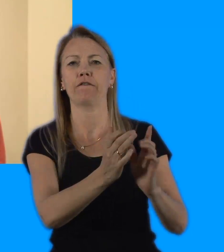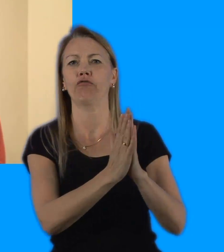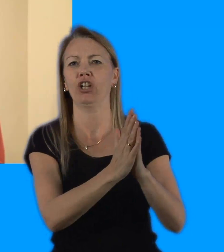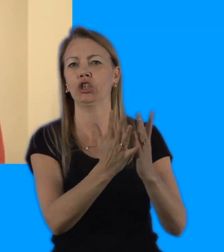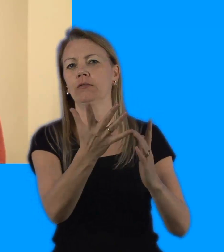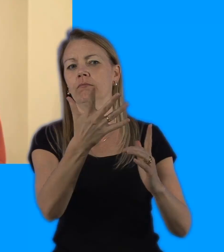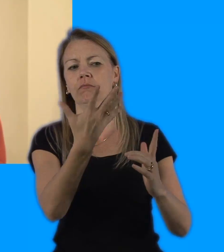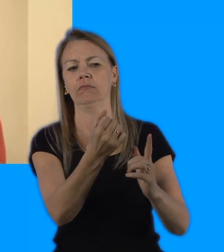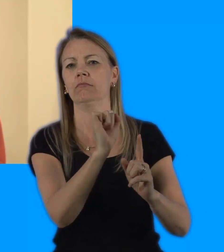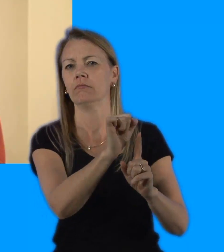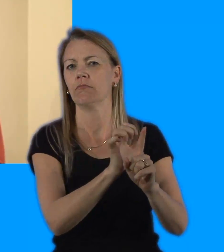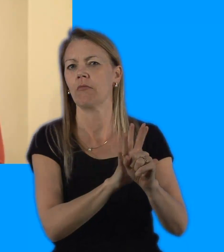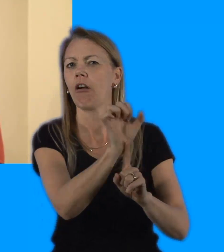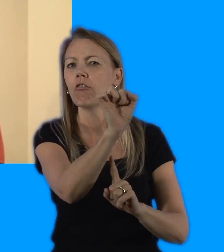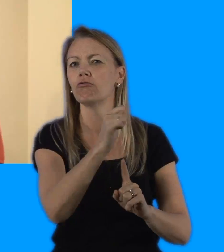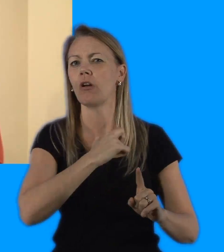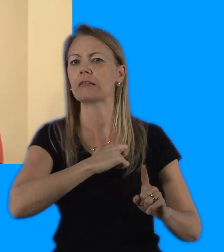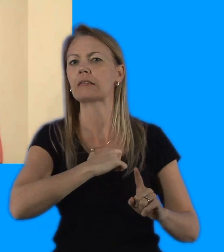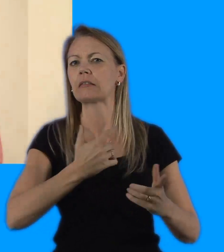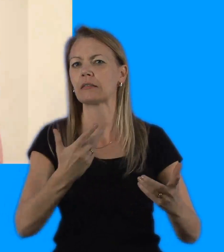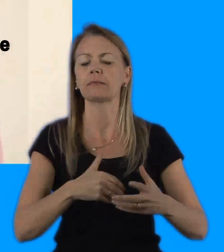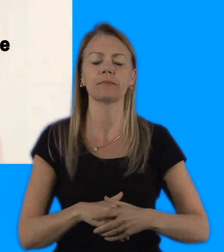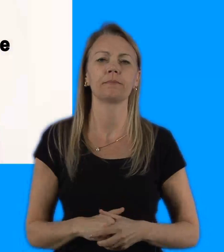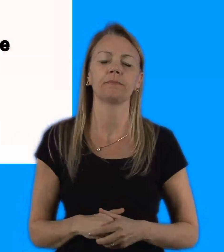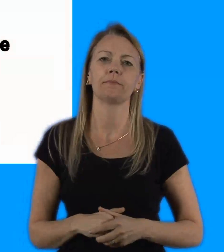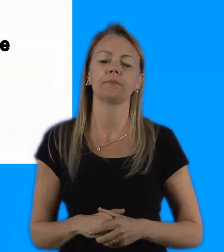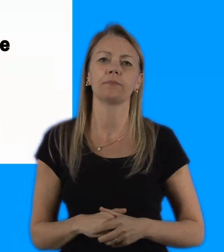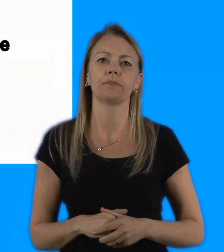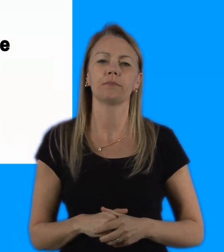religious and sometimes cultural identity.